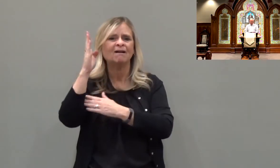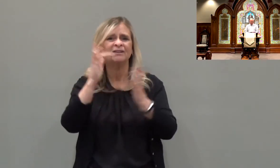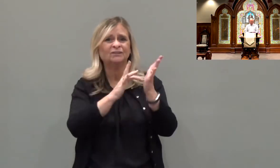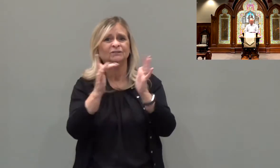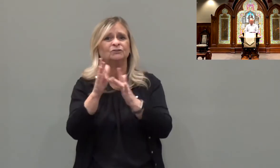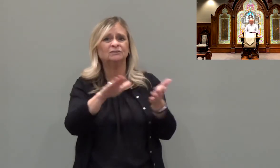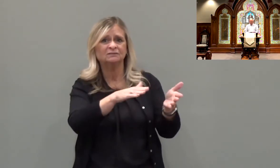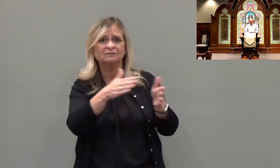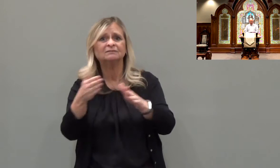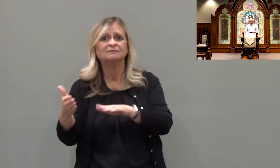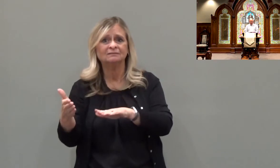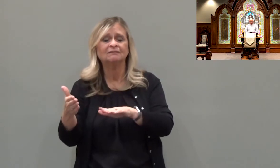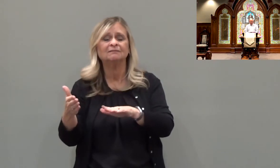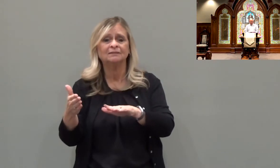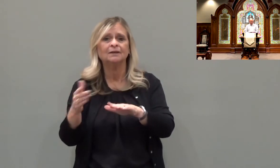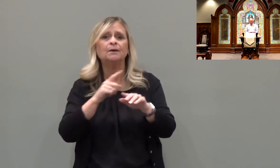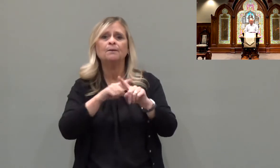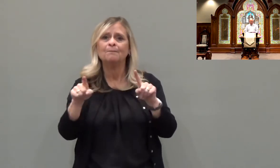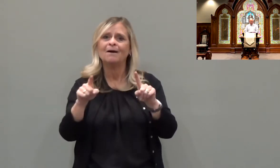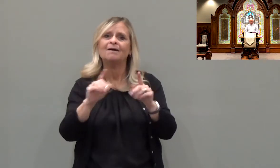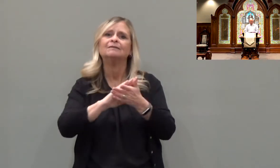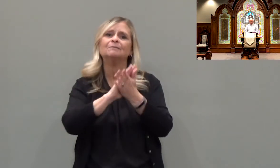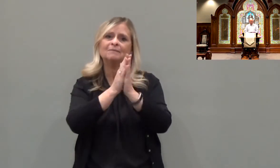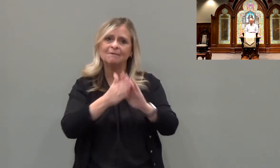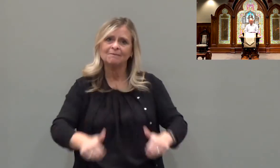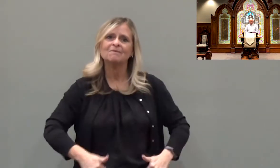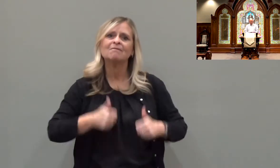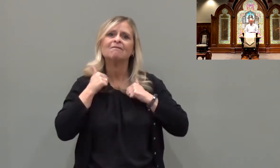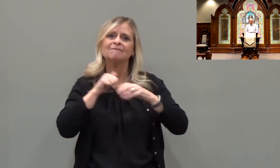flesh, but made alive in the Spirit,